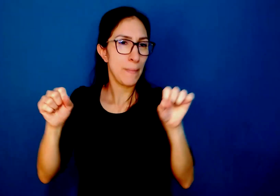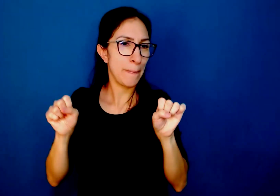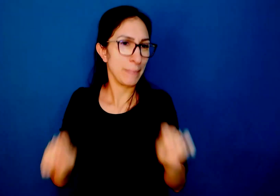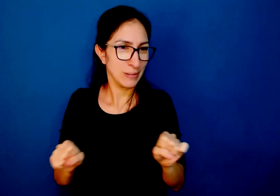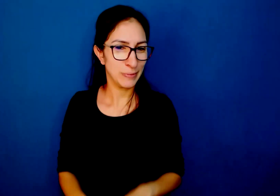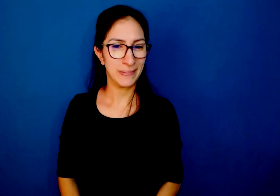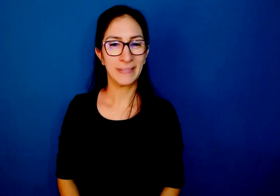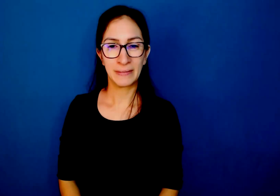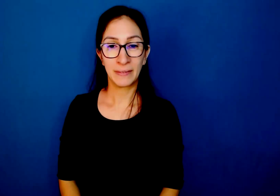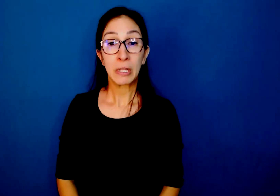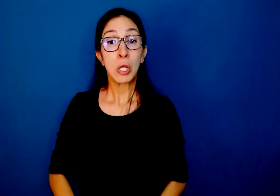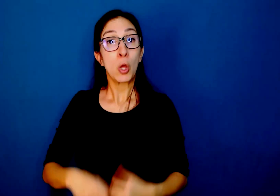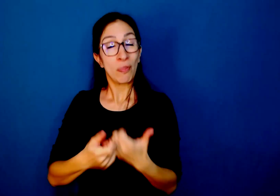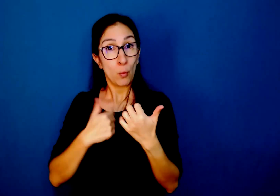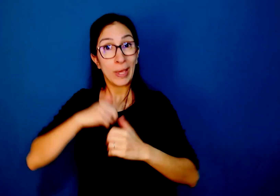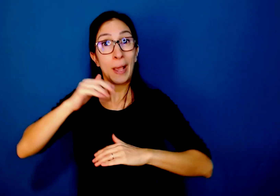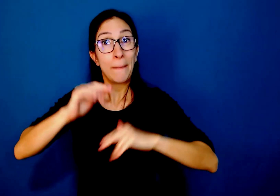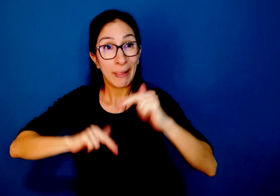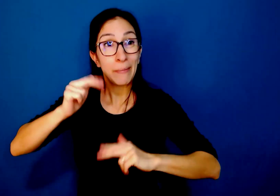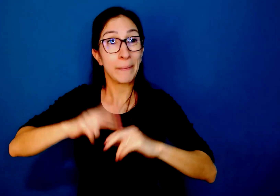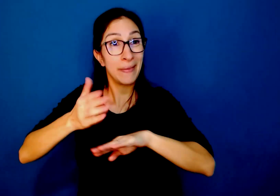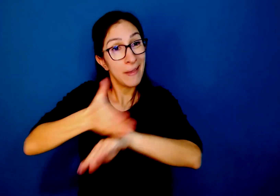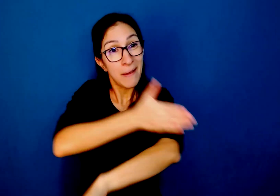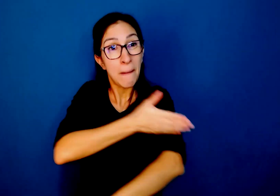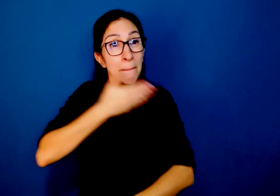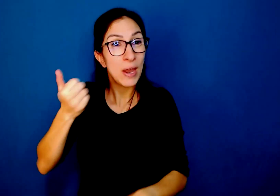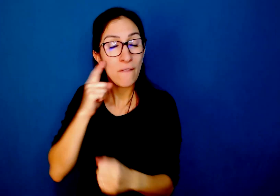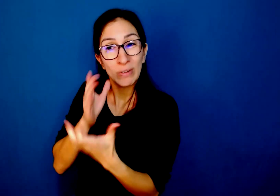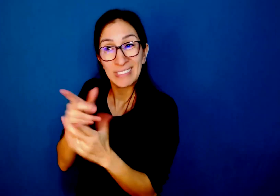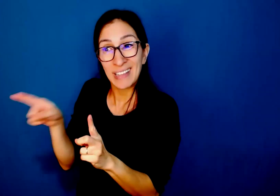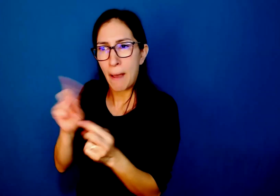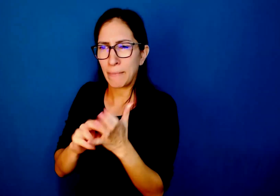some users, the more usability we build in for everyone.